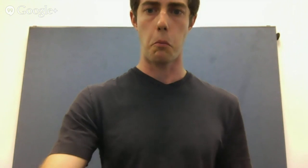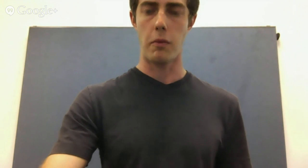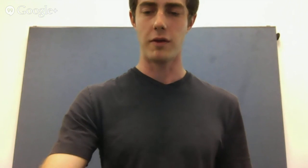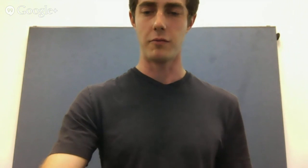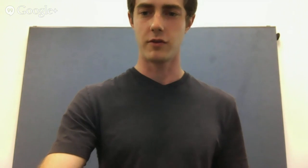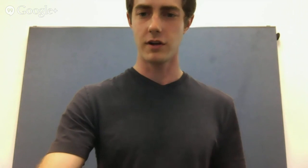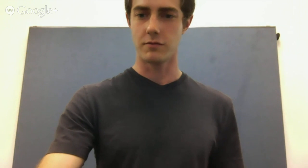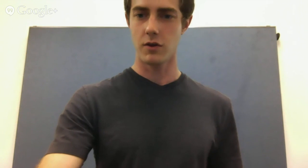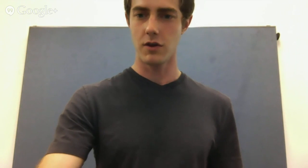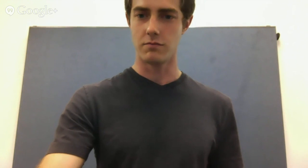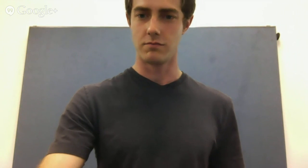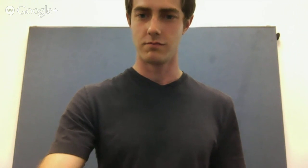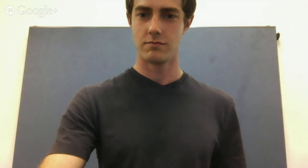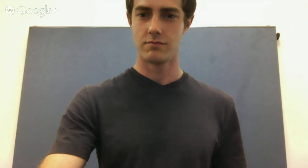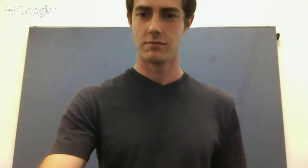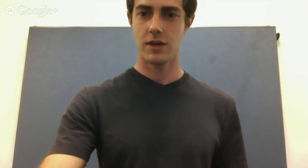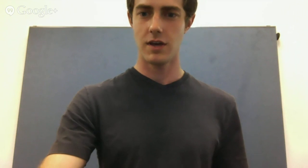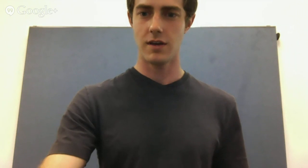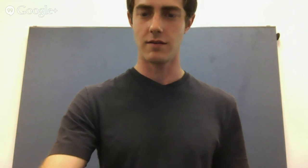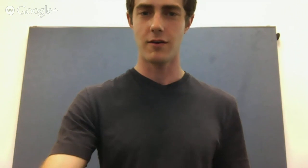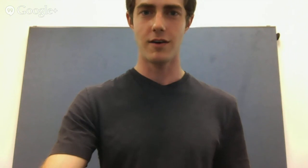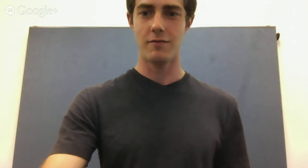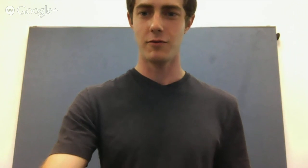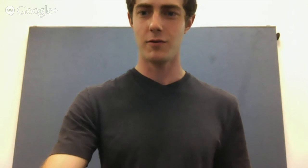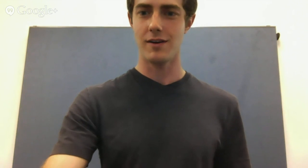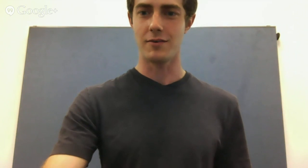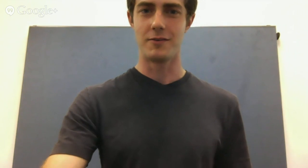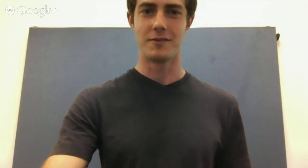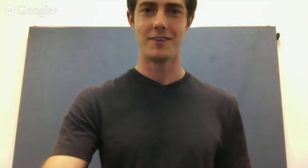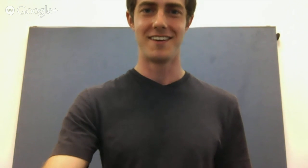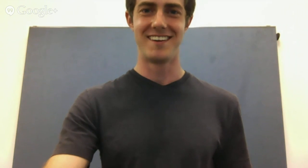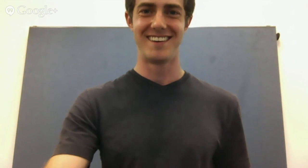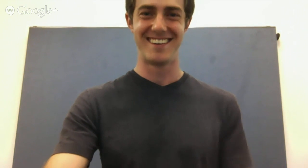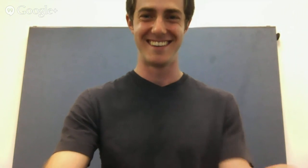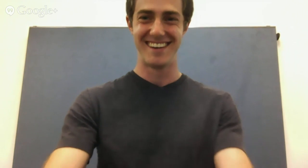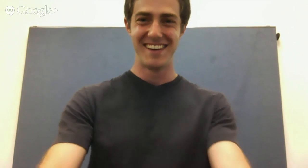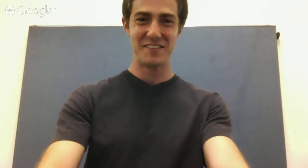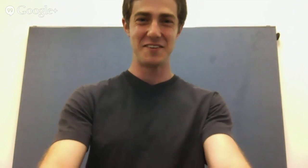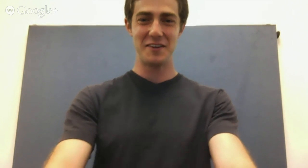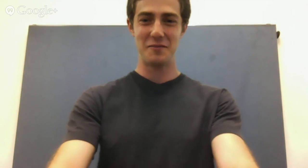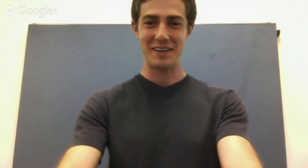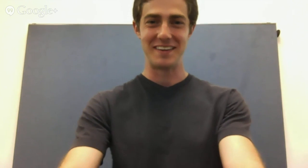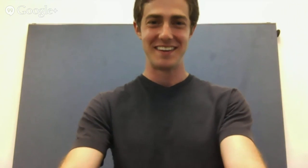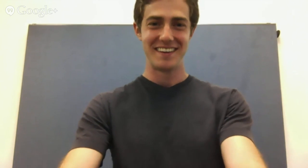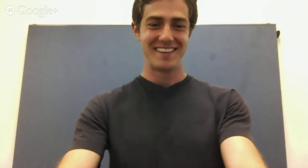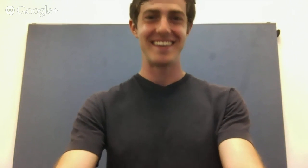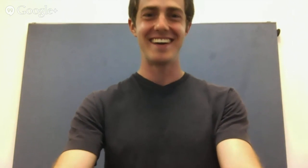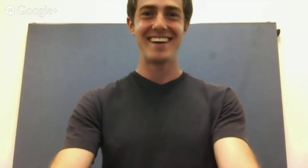I'm still there. Good. Yay. And there are 9 of you now. You're finding me.